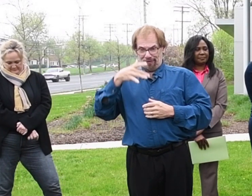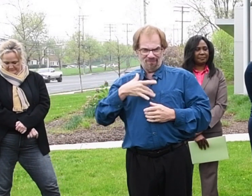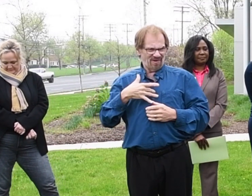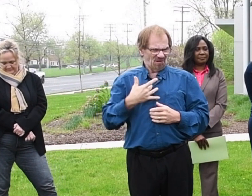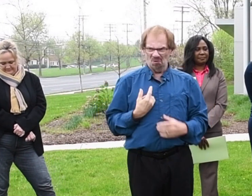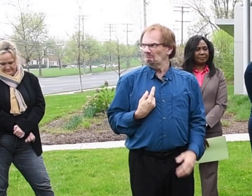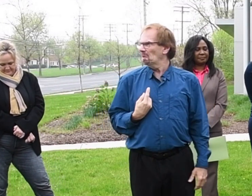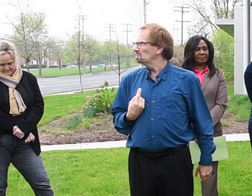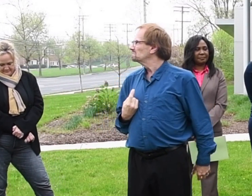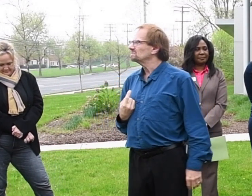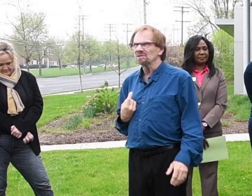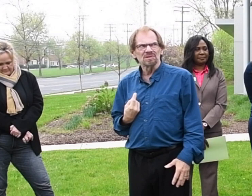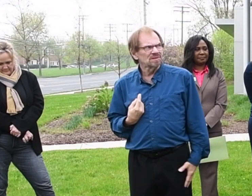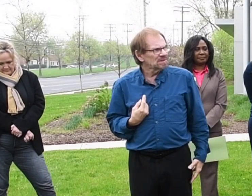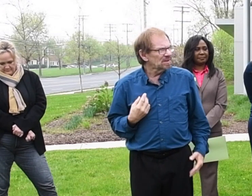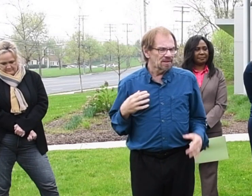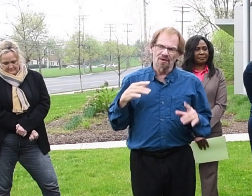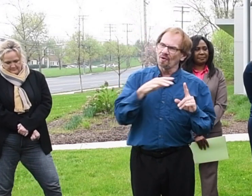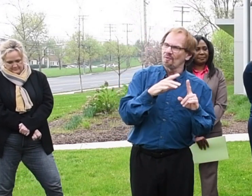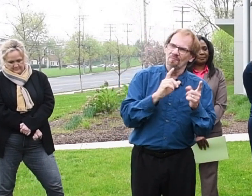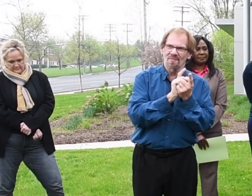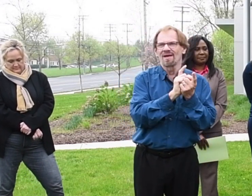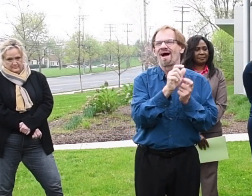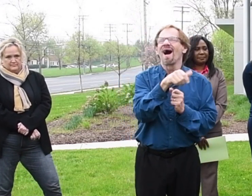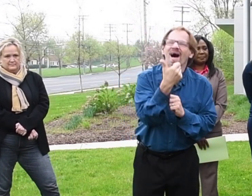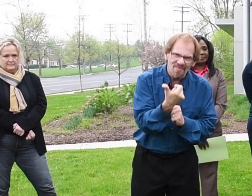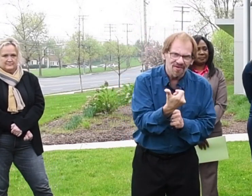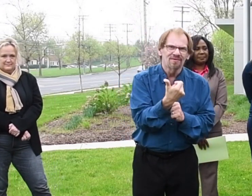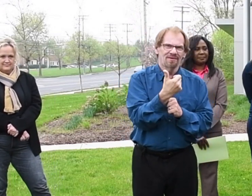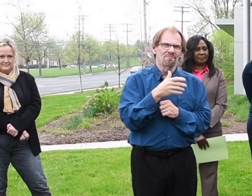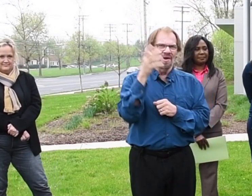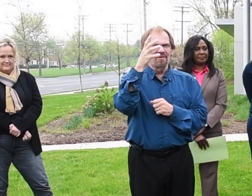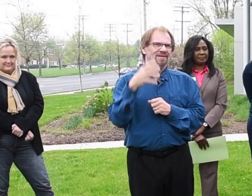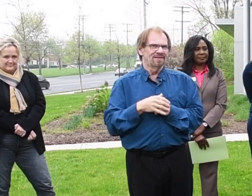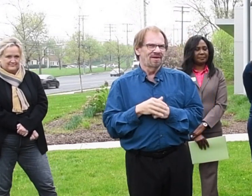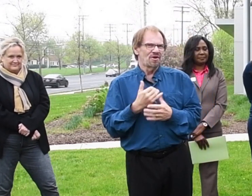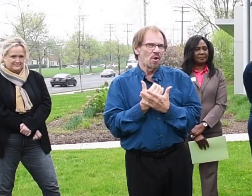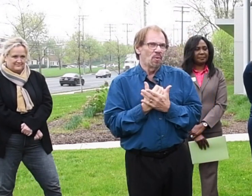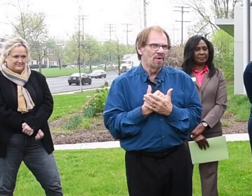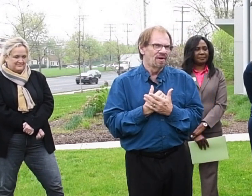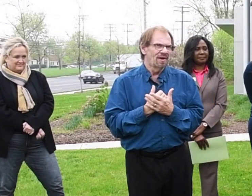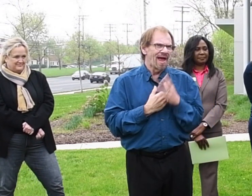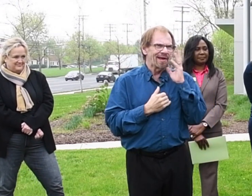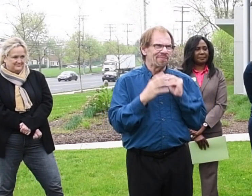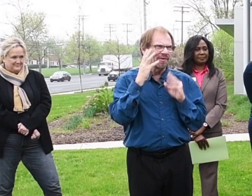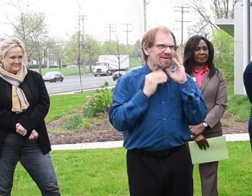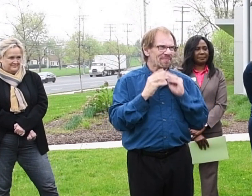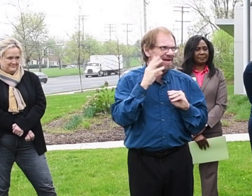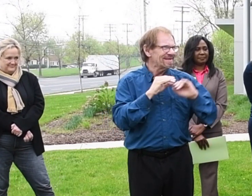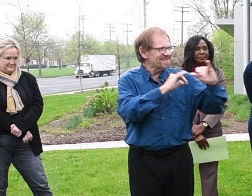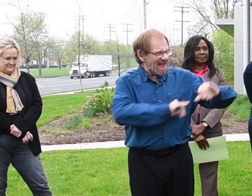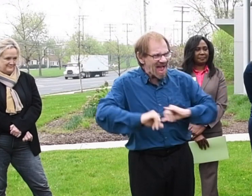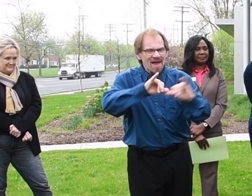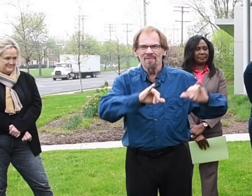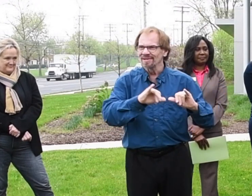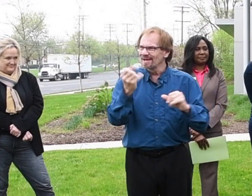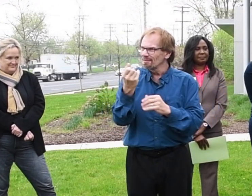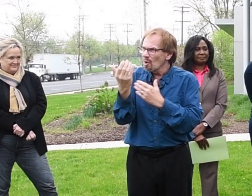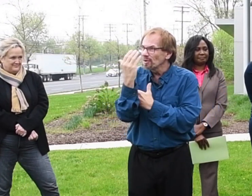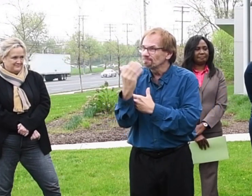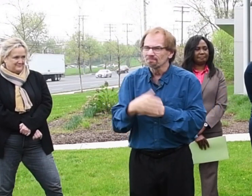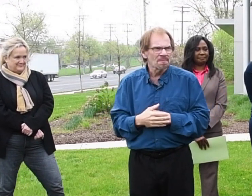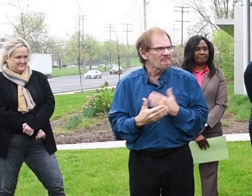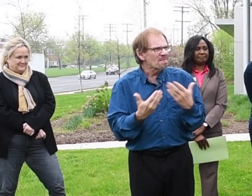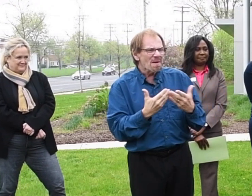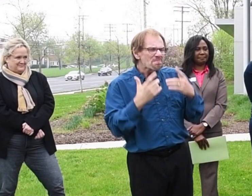you can go and meet other people who are going through the same things that you're going through on a Saturday morning. Or if you have a colicky baby, maybe